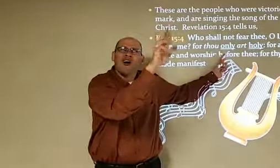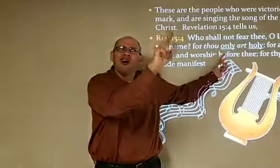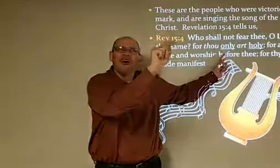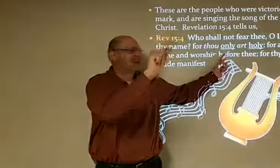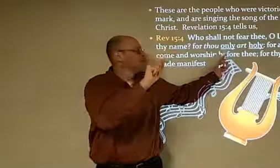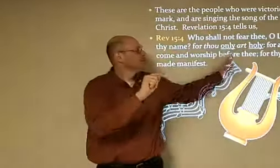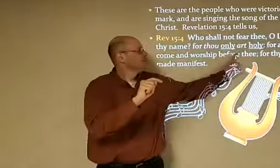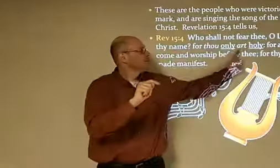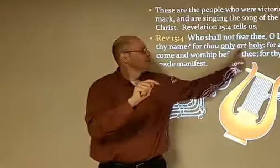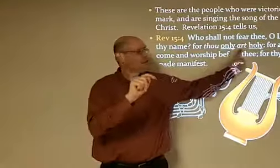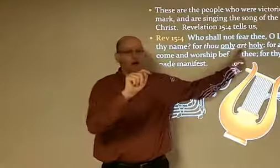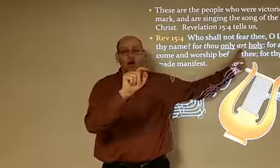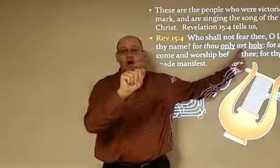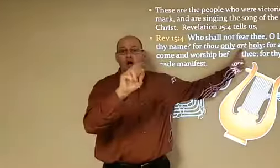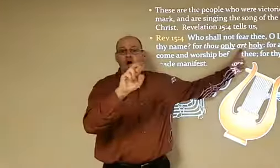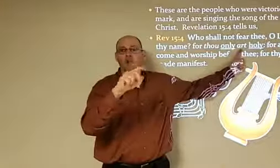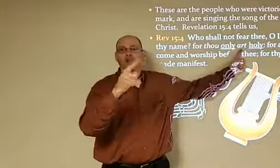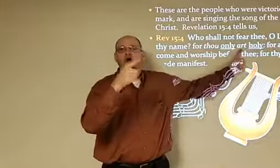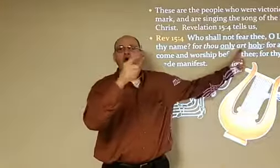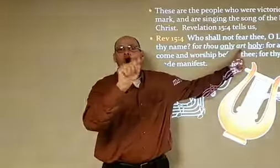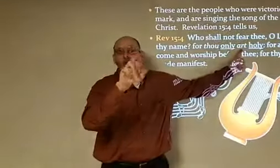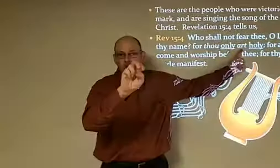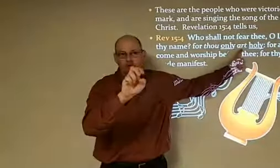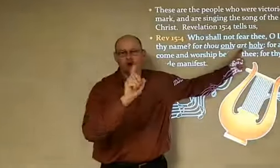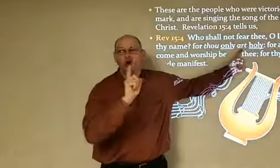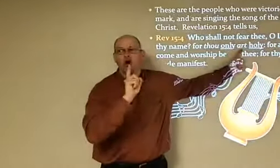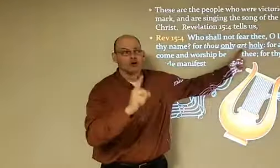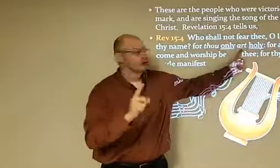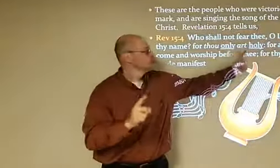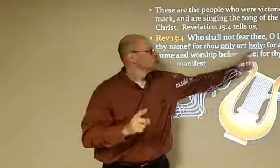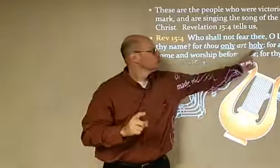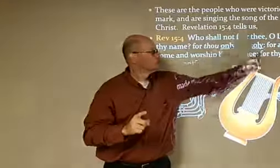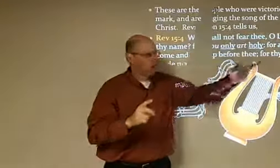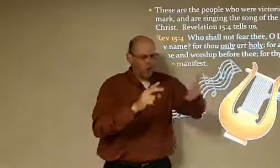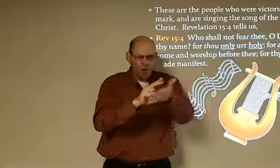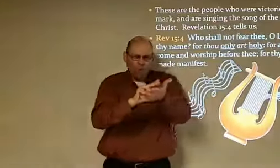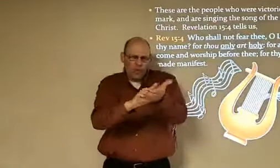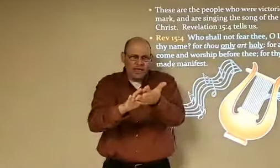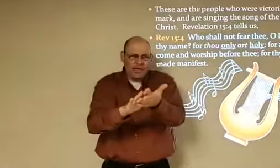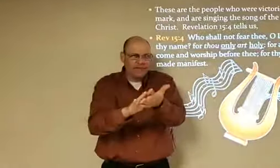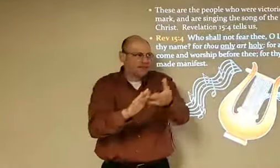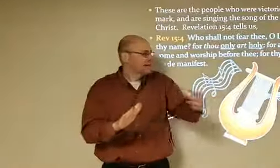For thou. Thou is one. Art holy.